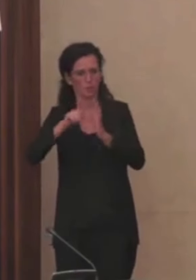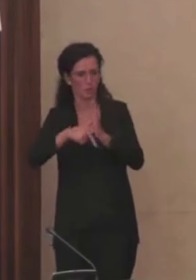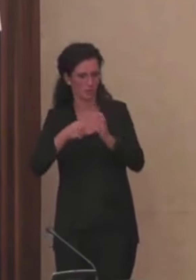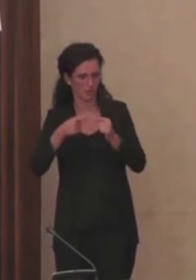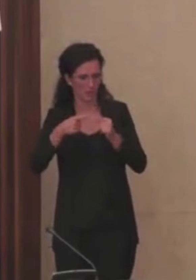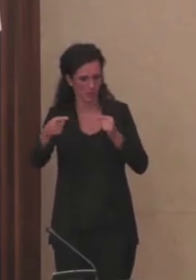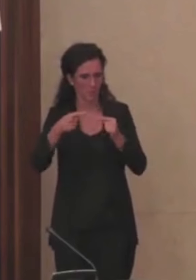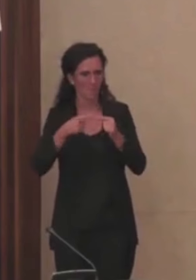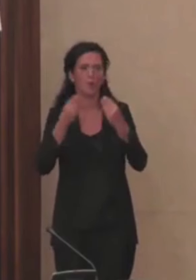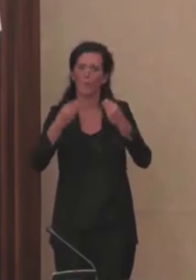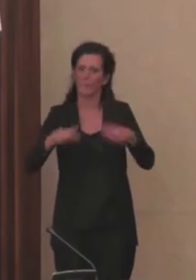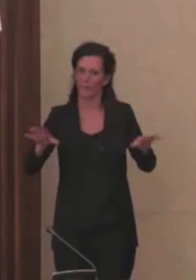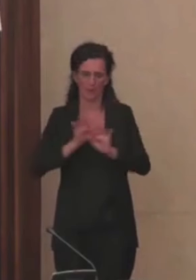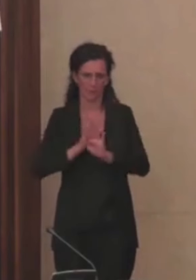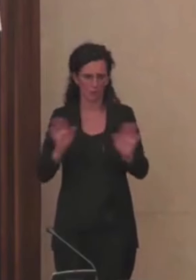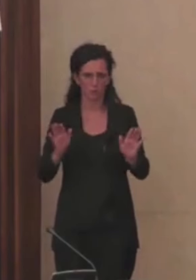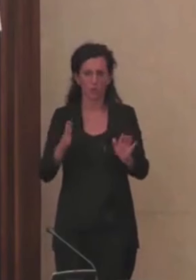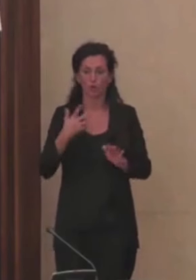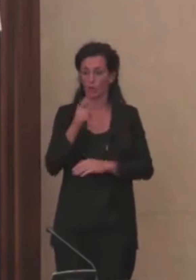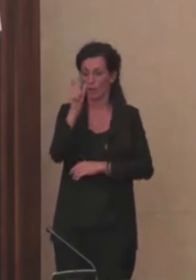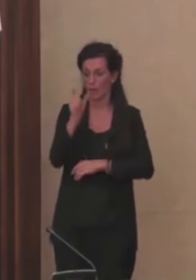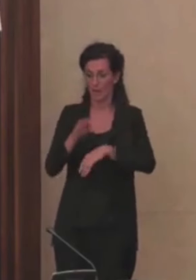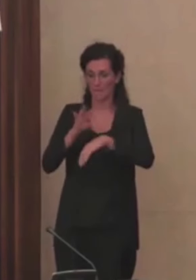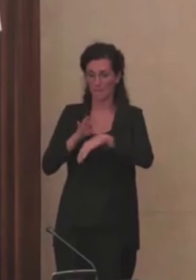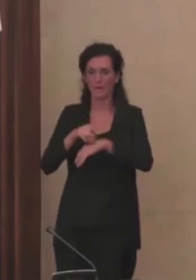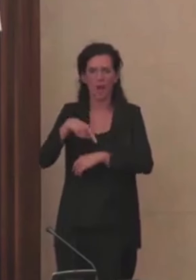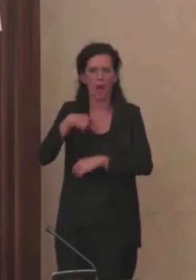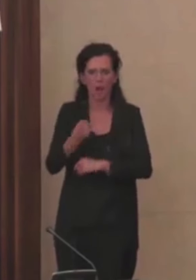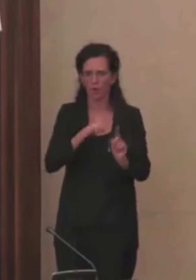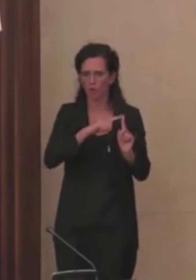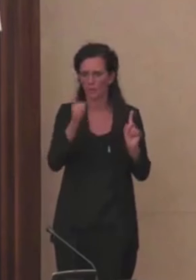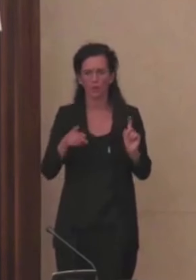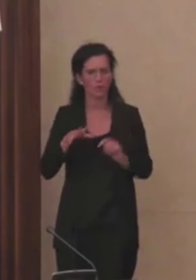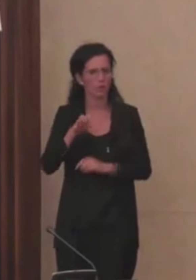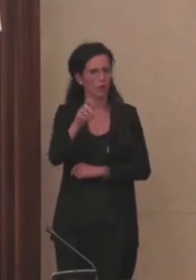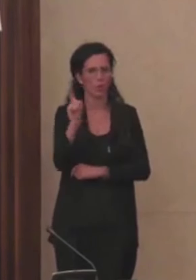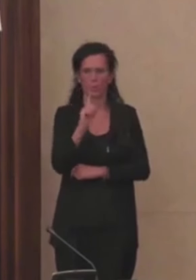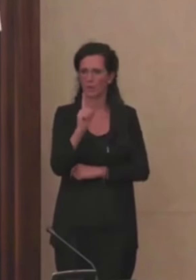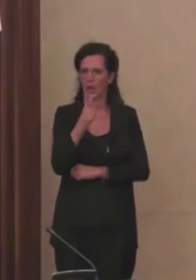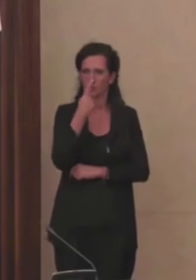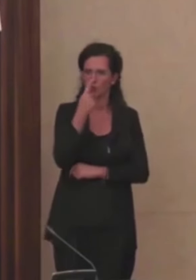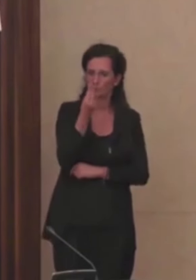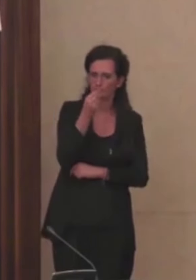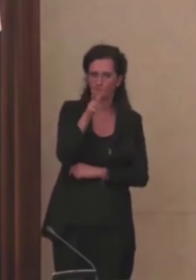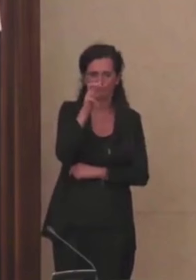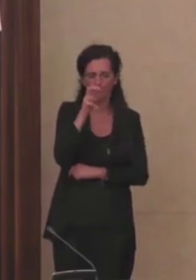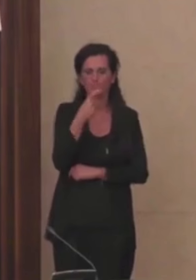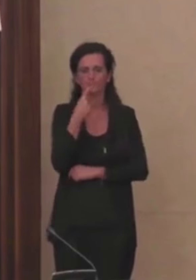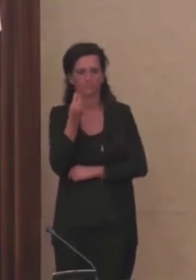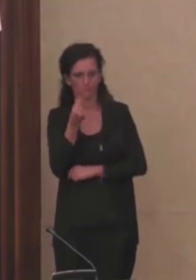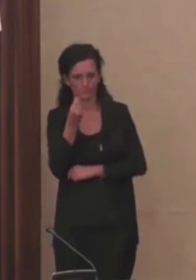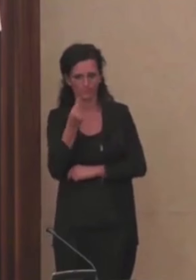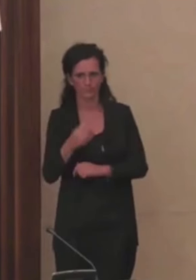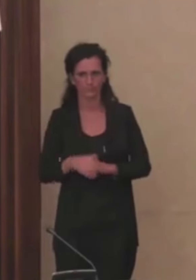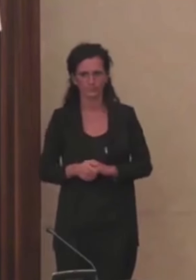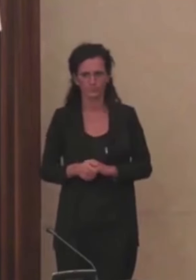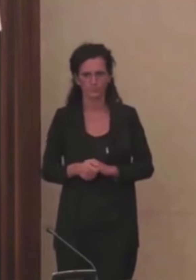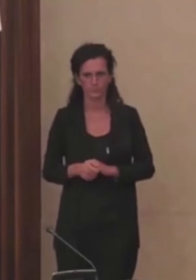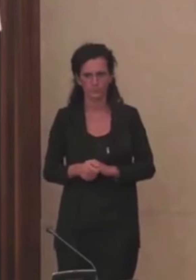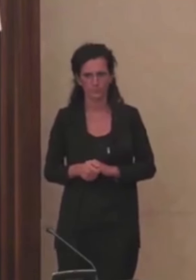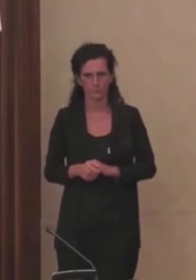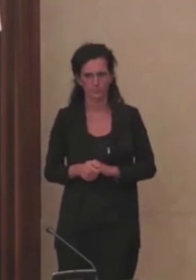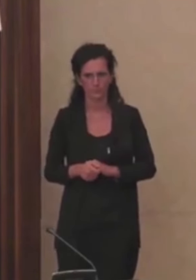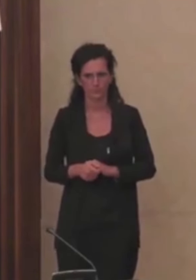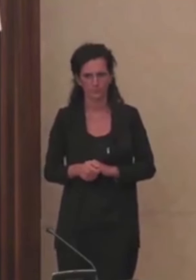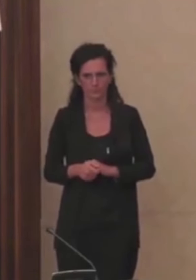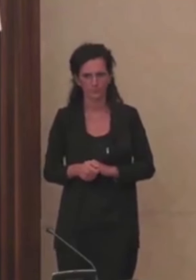short term. I still have patients who still don't have these back, and they're